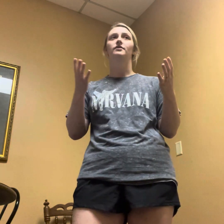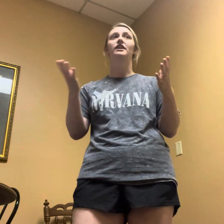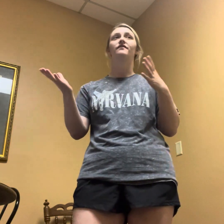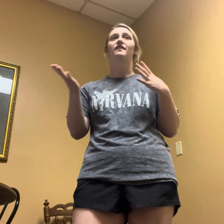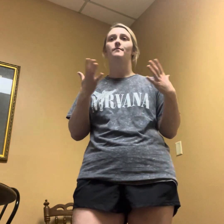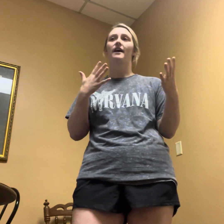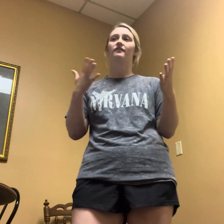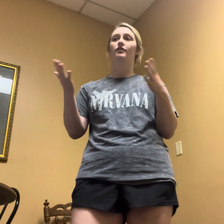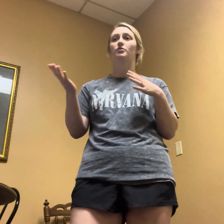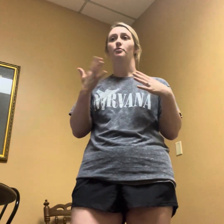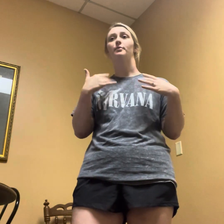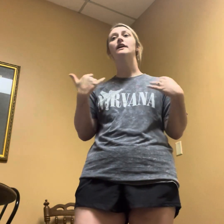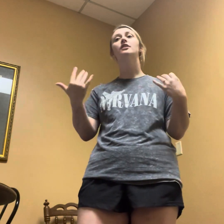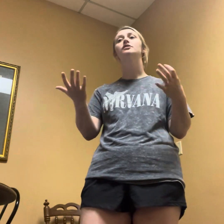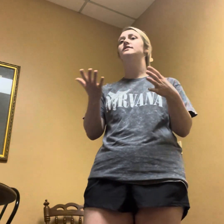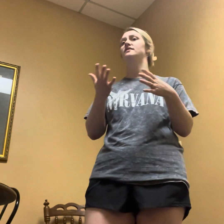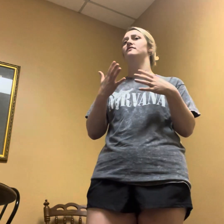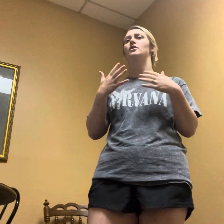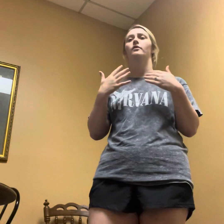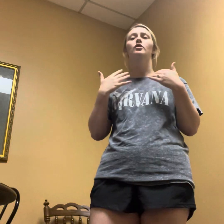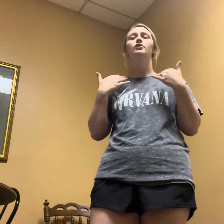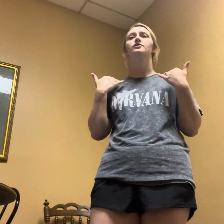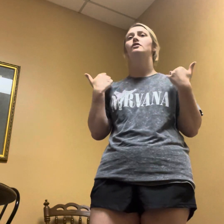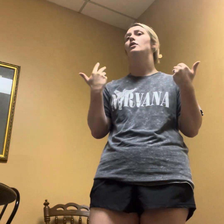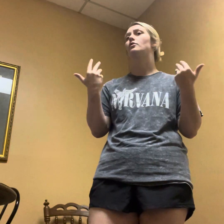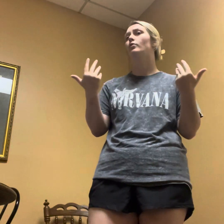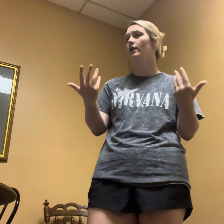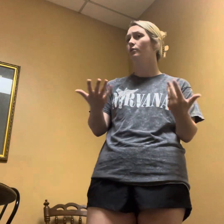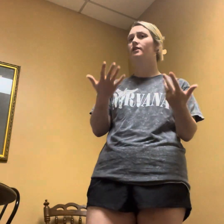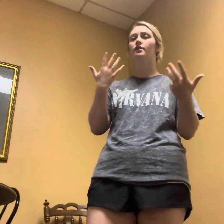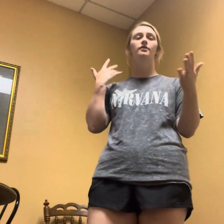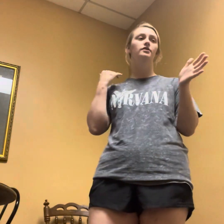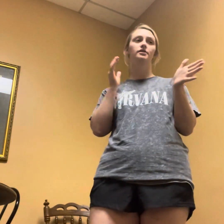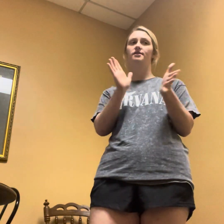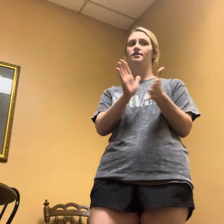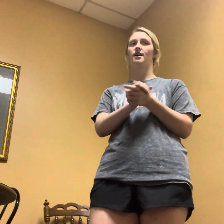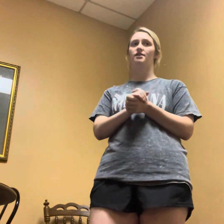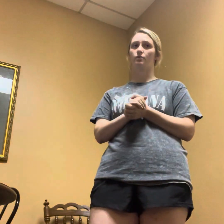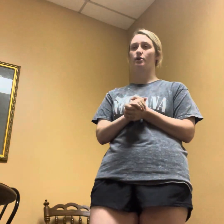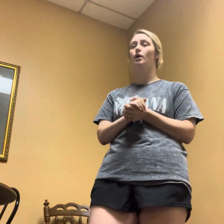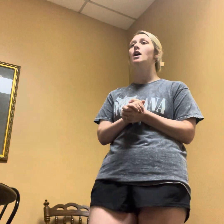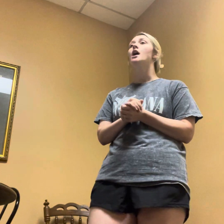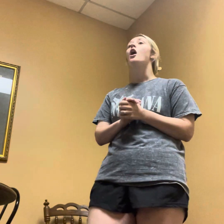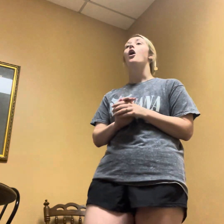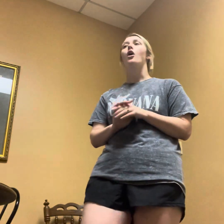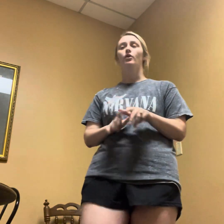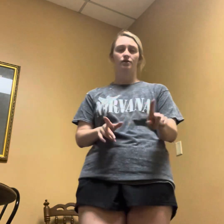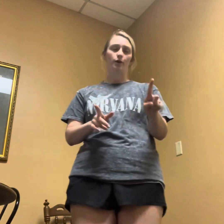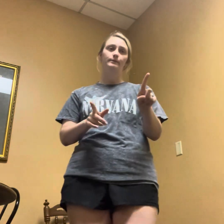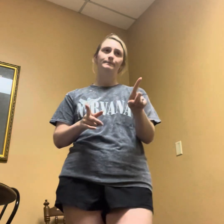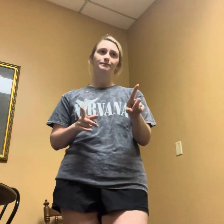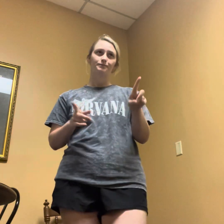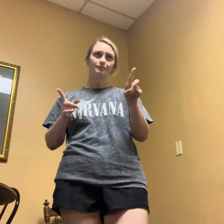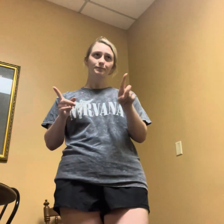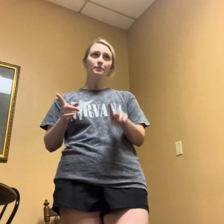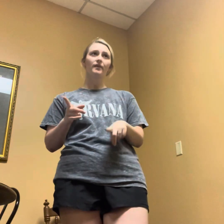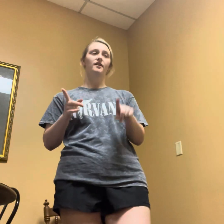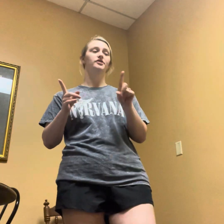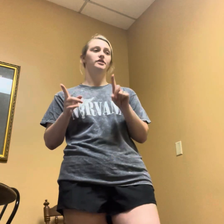get feedback from your peers and learn to work well with others as well. Also, during this